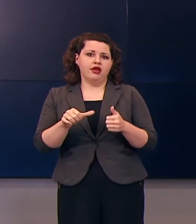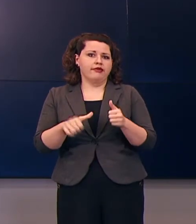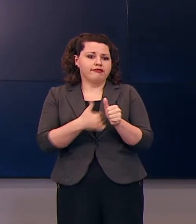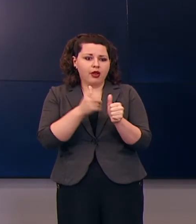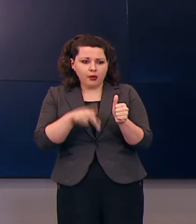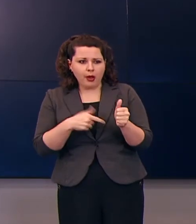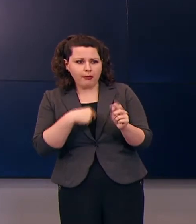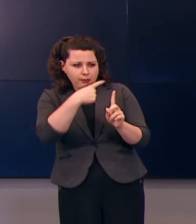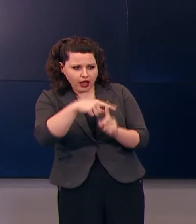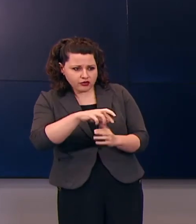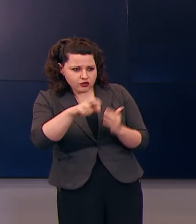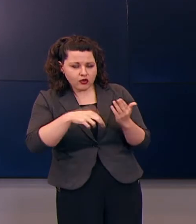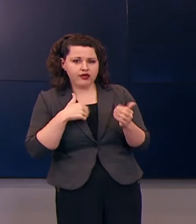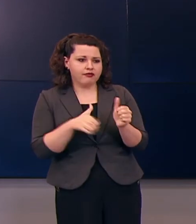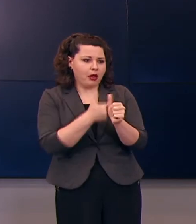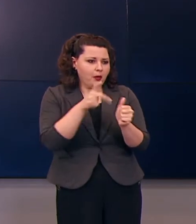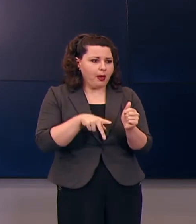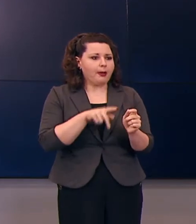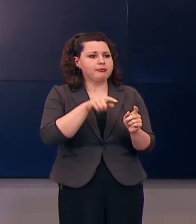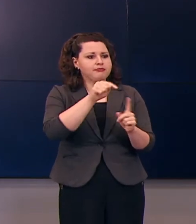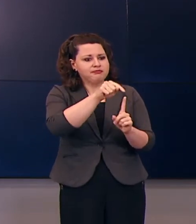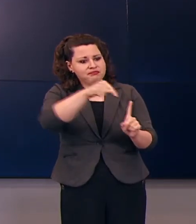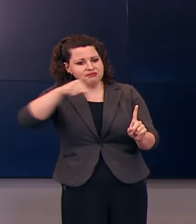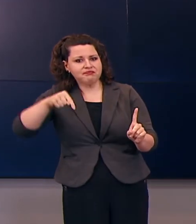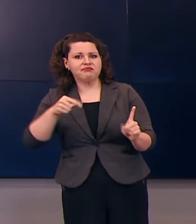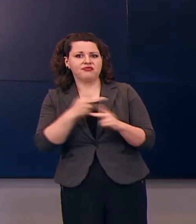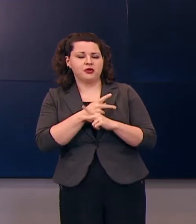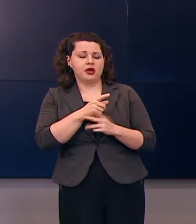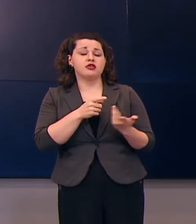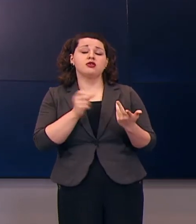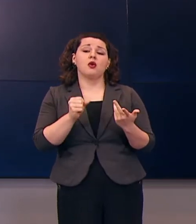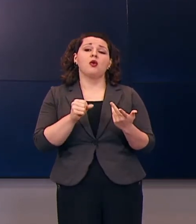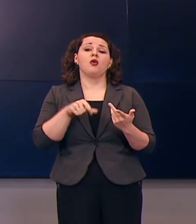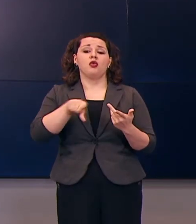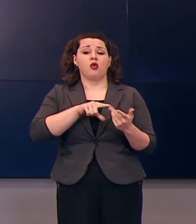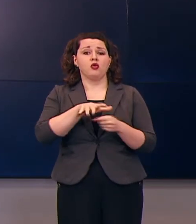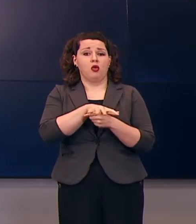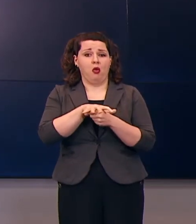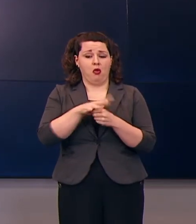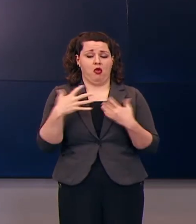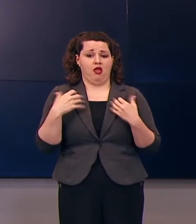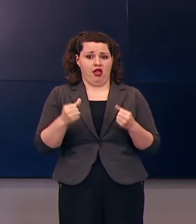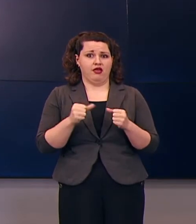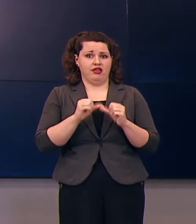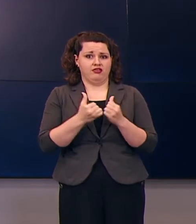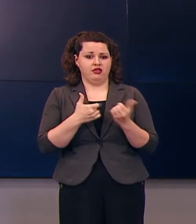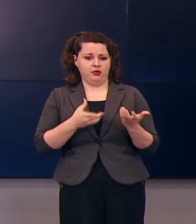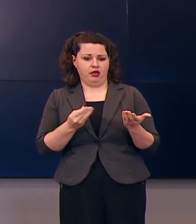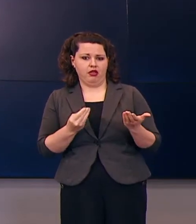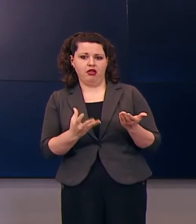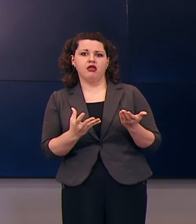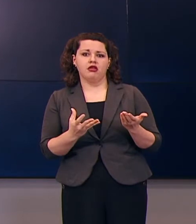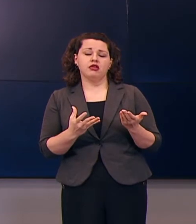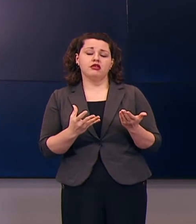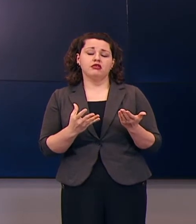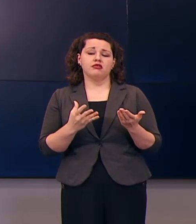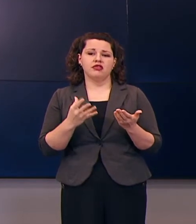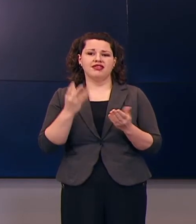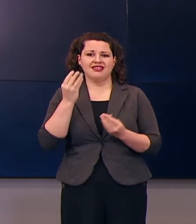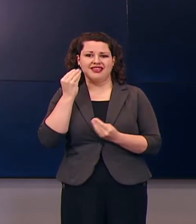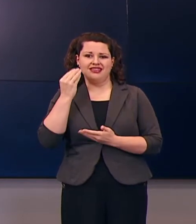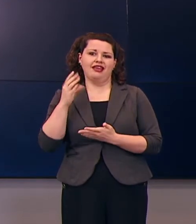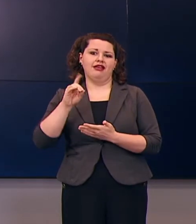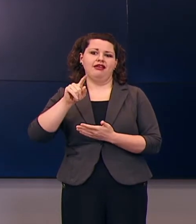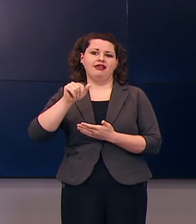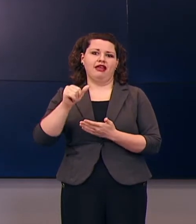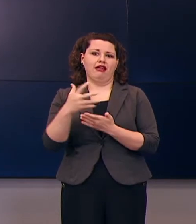all of these positive cases when they do receive them. So local public health agencies will get an alert through our data collection system